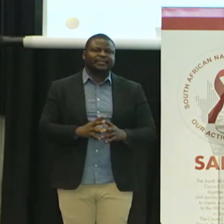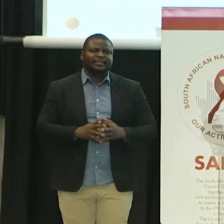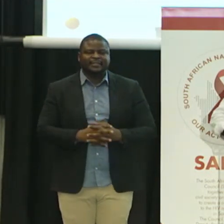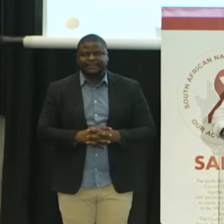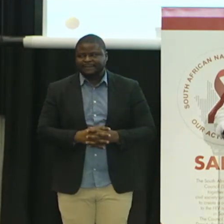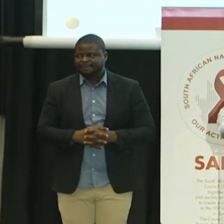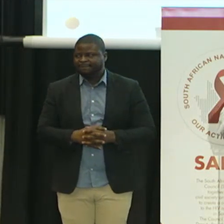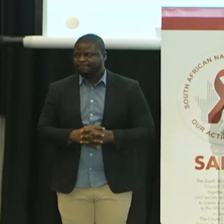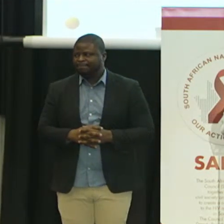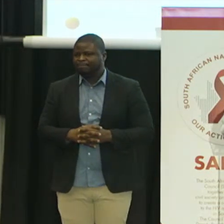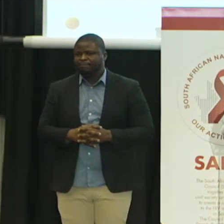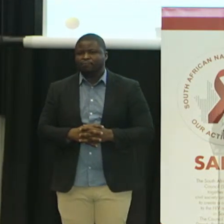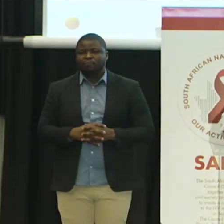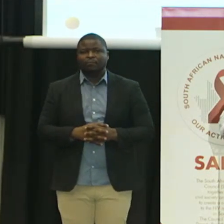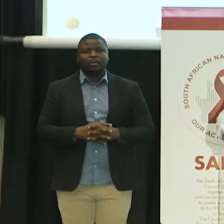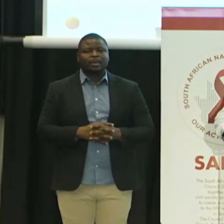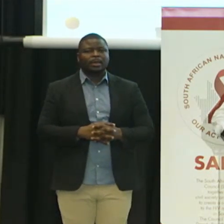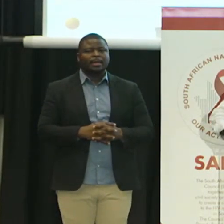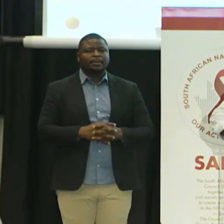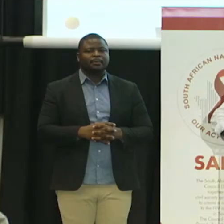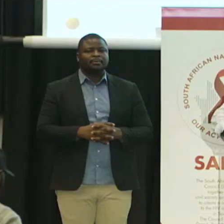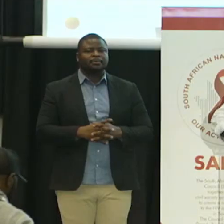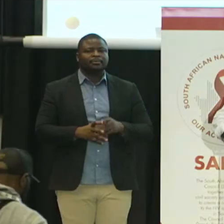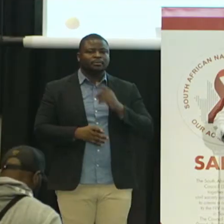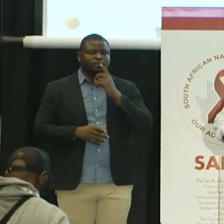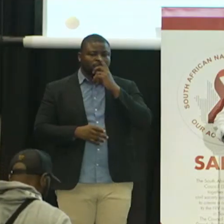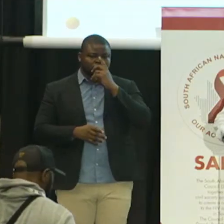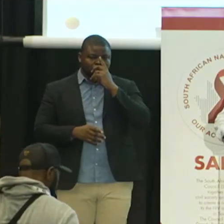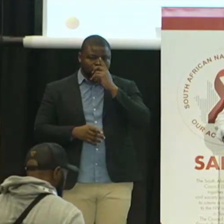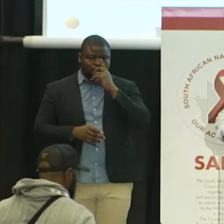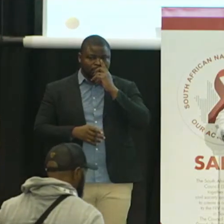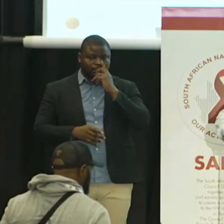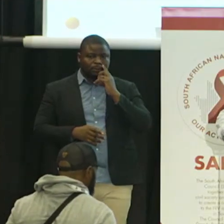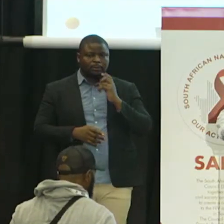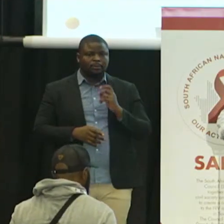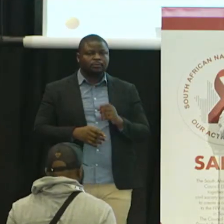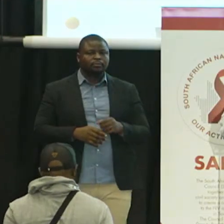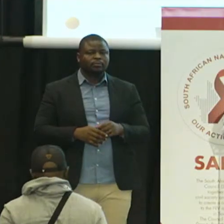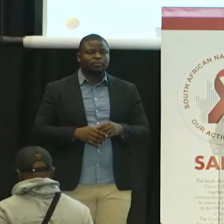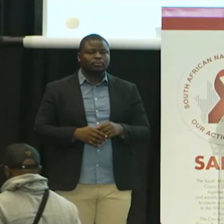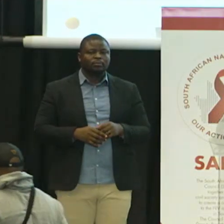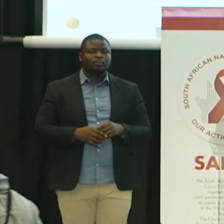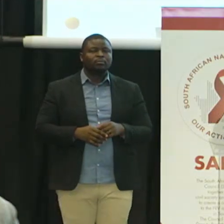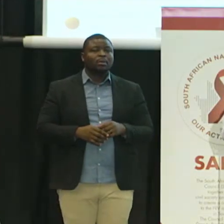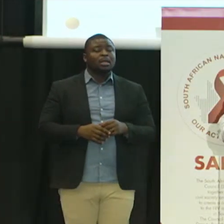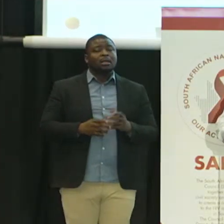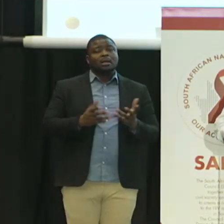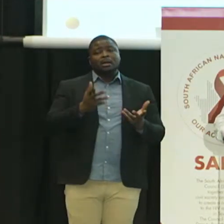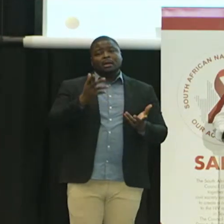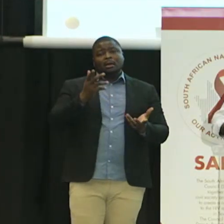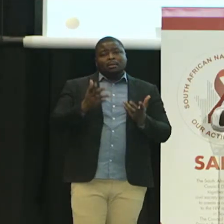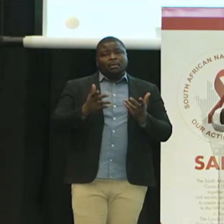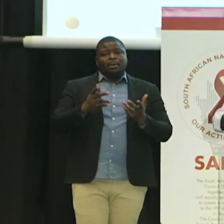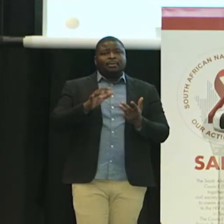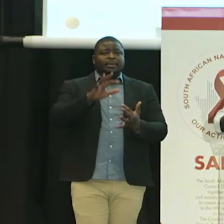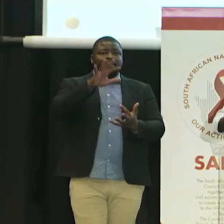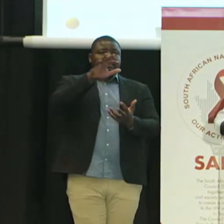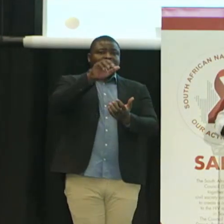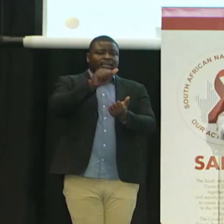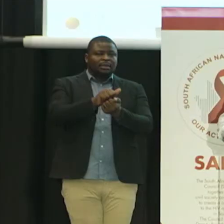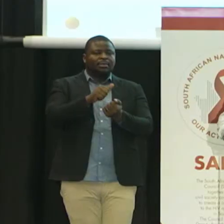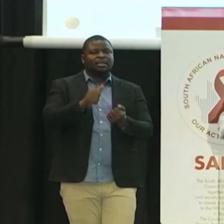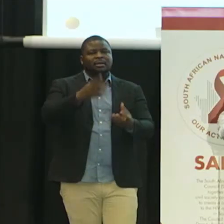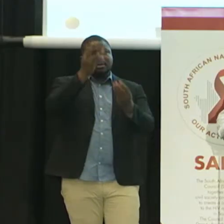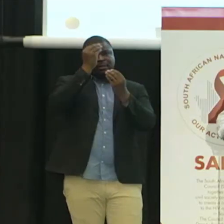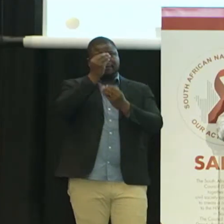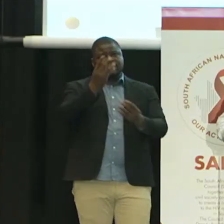While they are making their way here, I think I need to give a summary in terms of what has